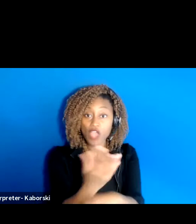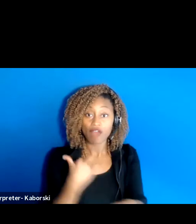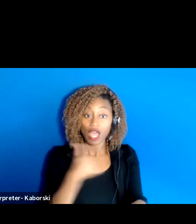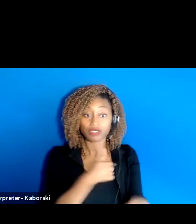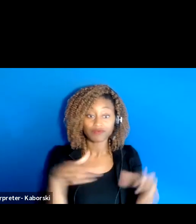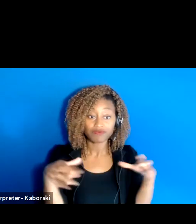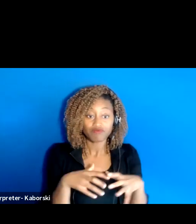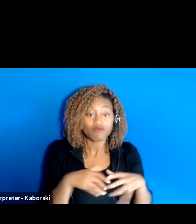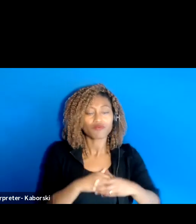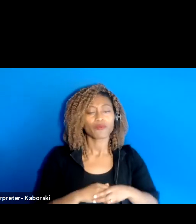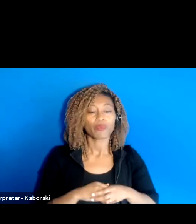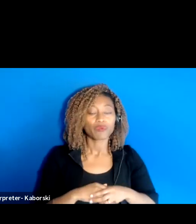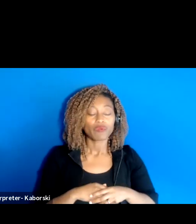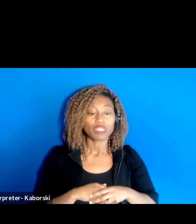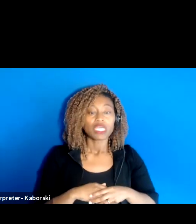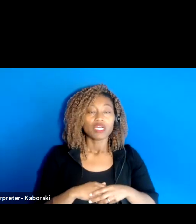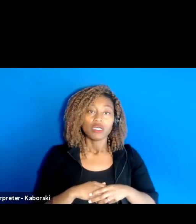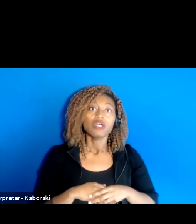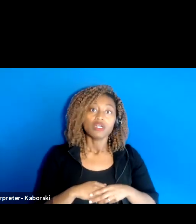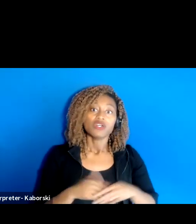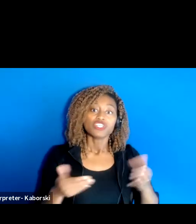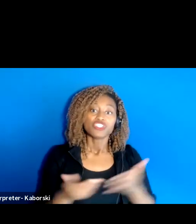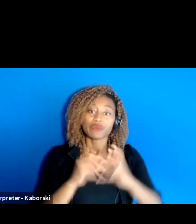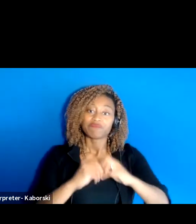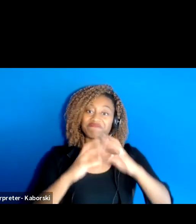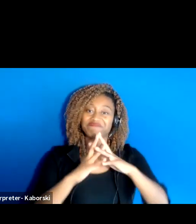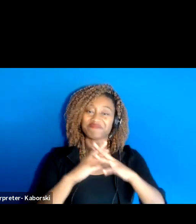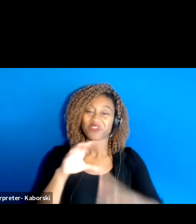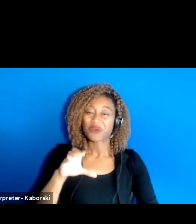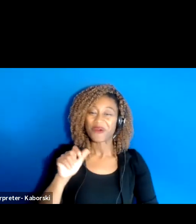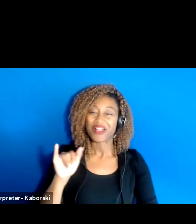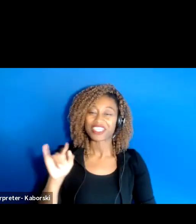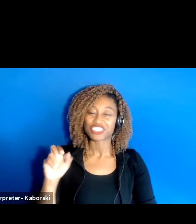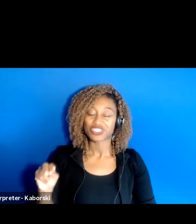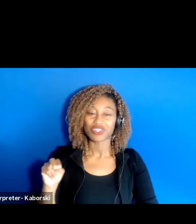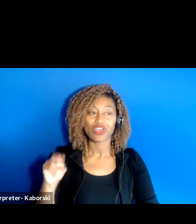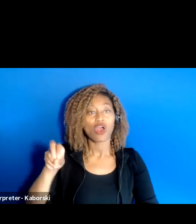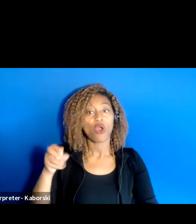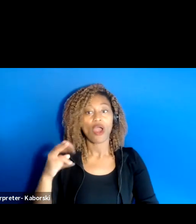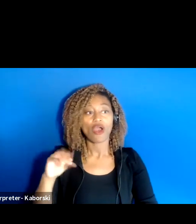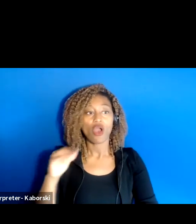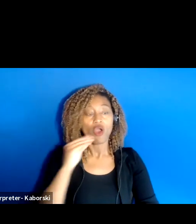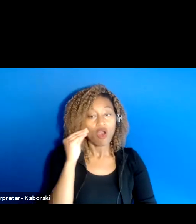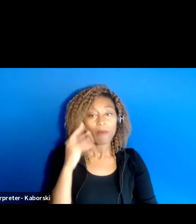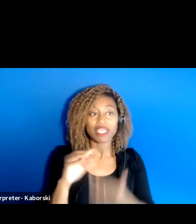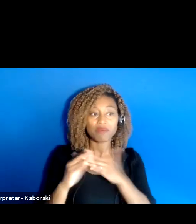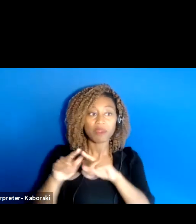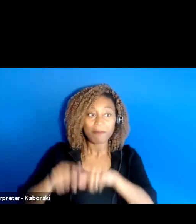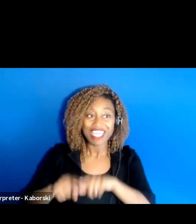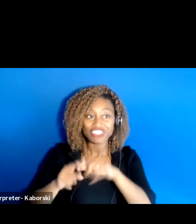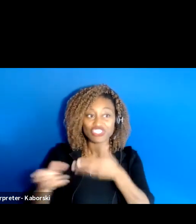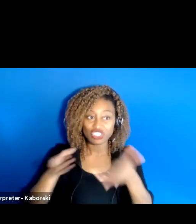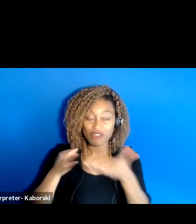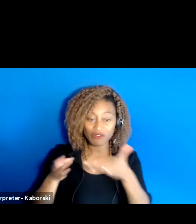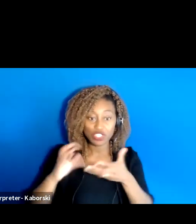and a new coalition has been formed. It's the Ohio Home and Community-Based Services Coalition. So through that,